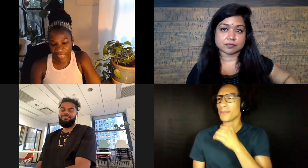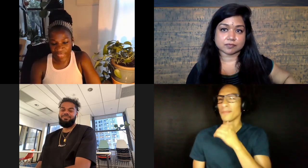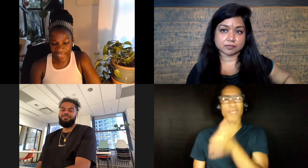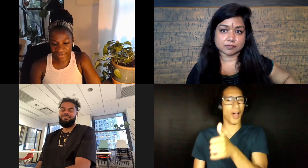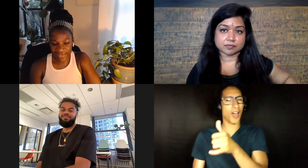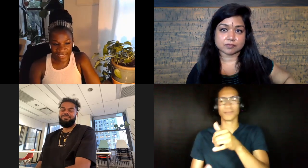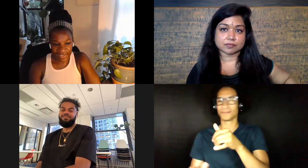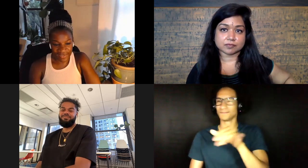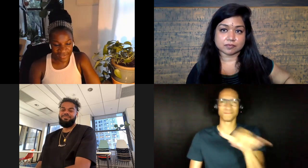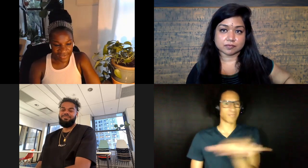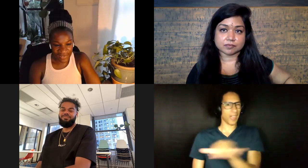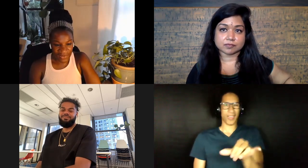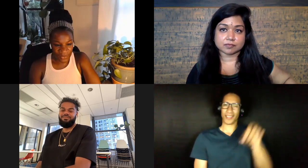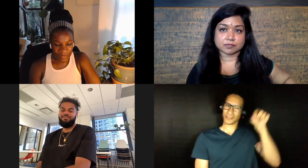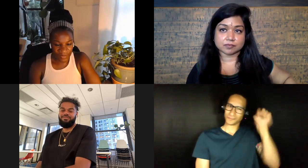audience.